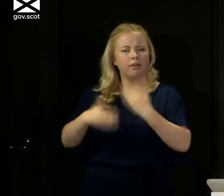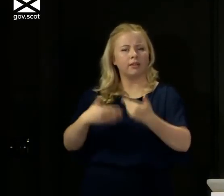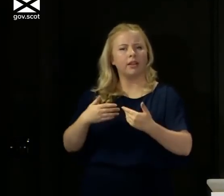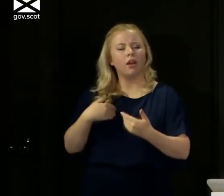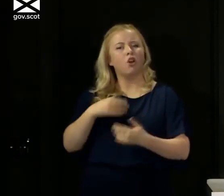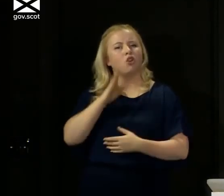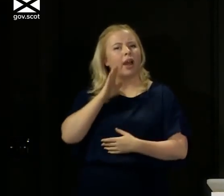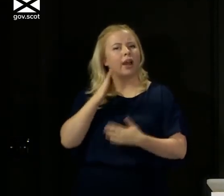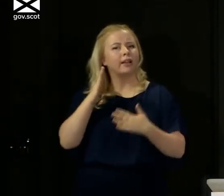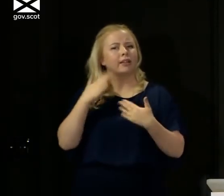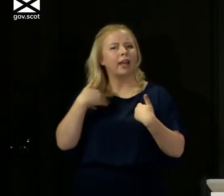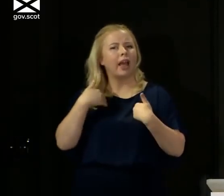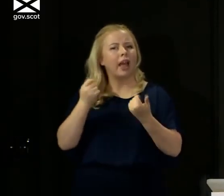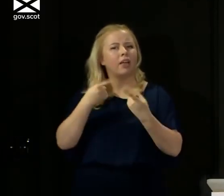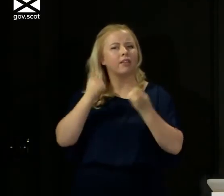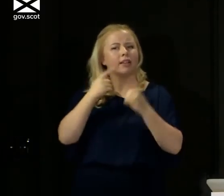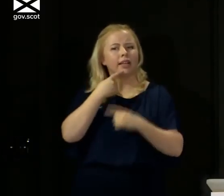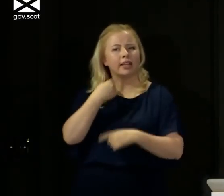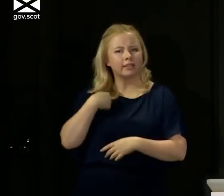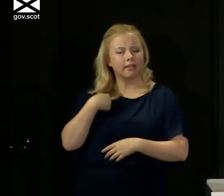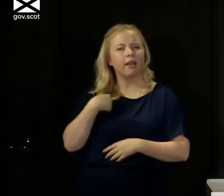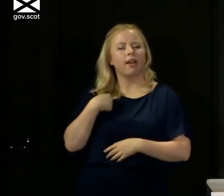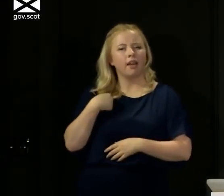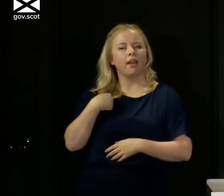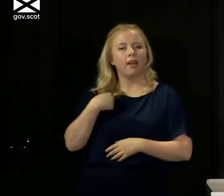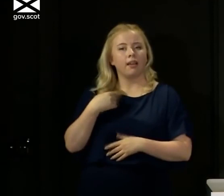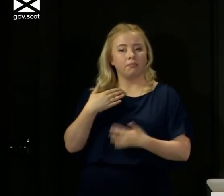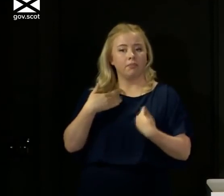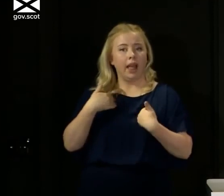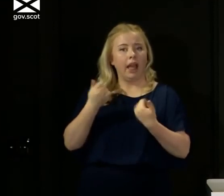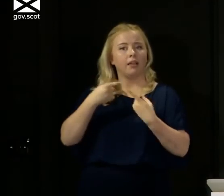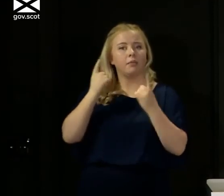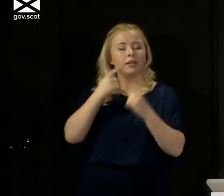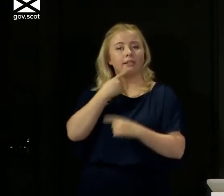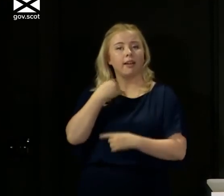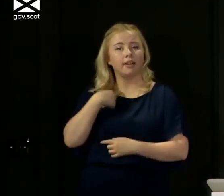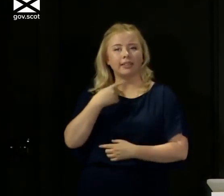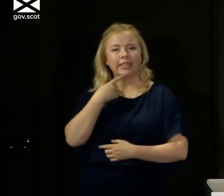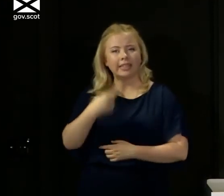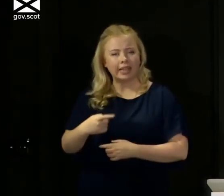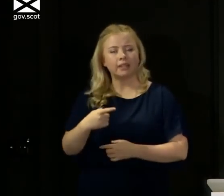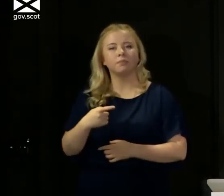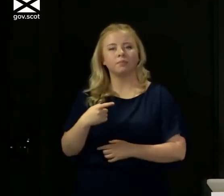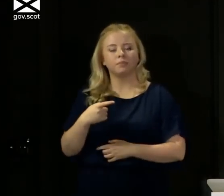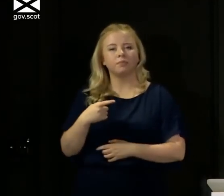if you were on the call, the conference yesterday, but the Health Secretary yesterday talked about the